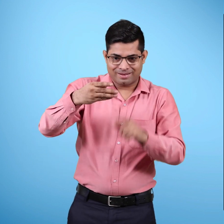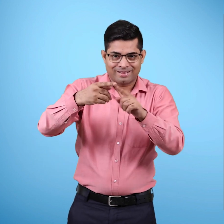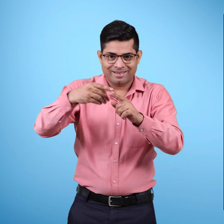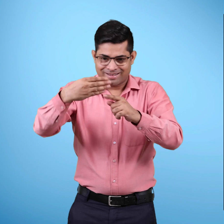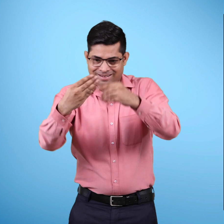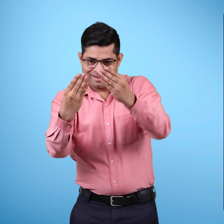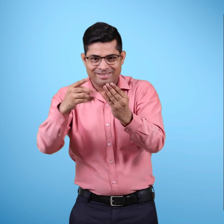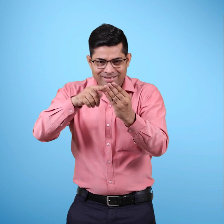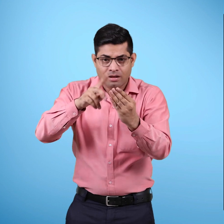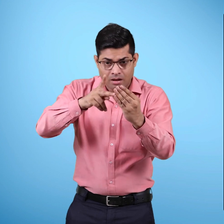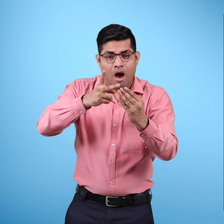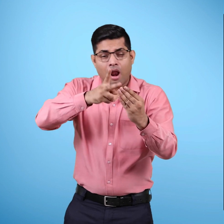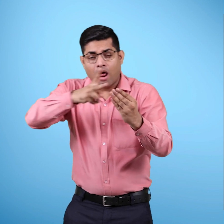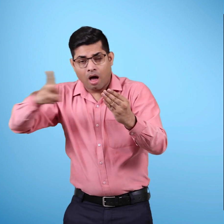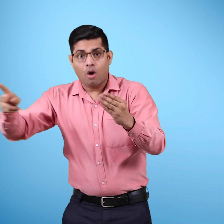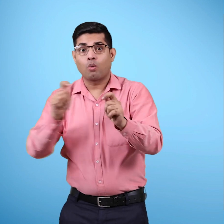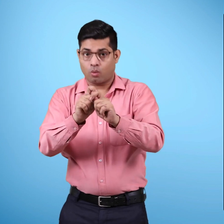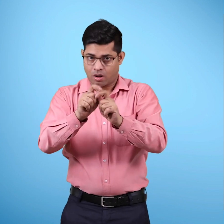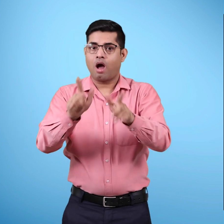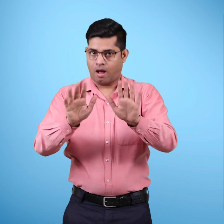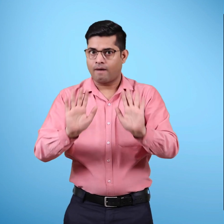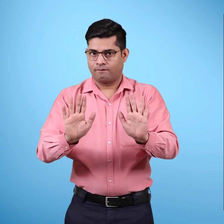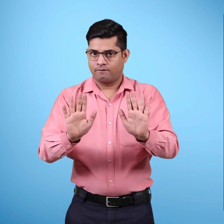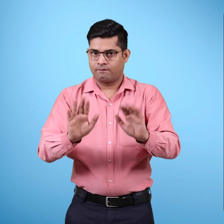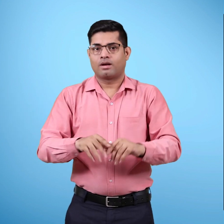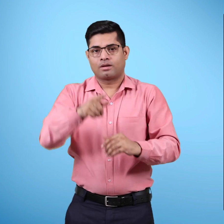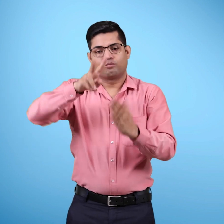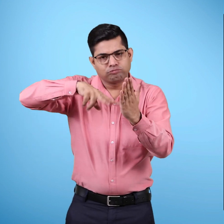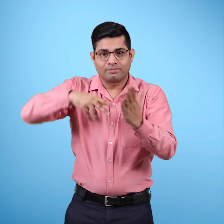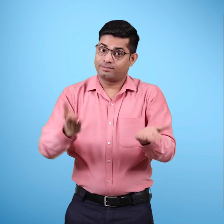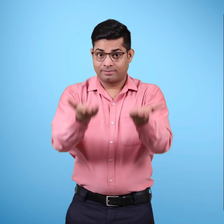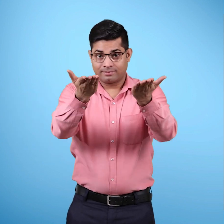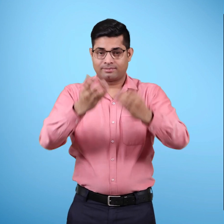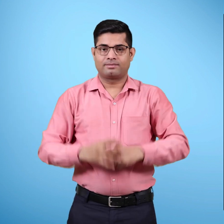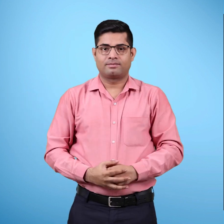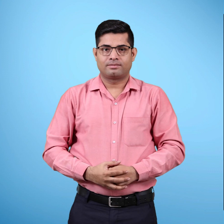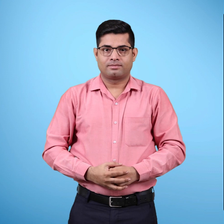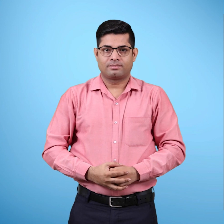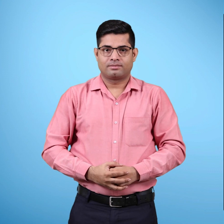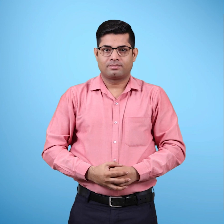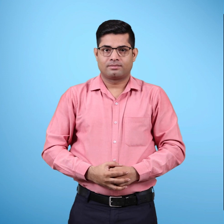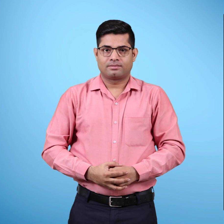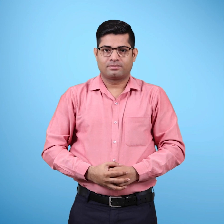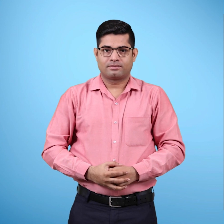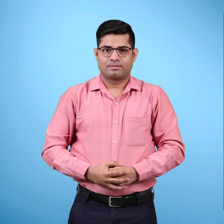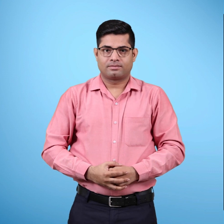Let us study this. Figure 7.11. What does the leaf do?